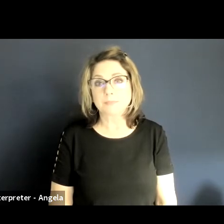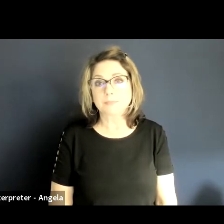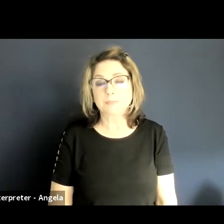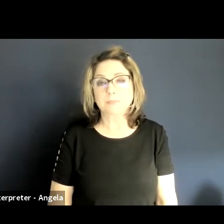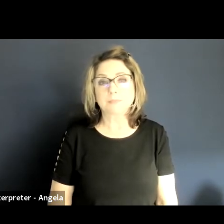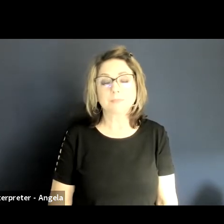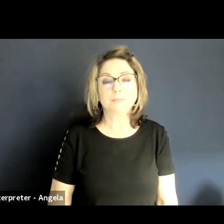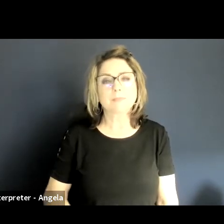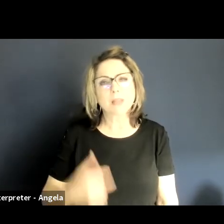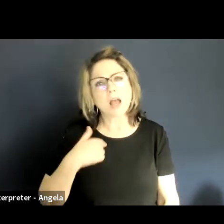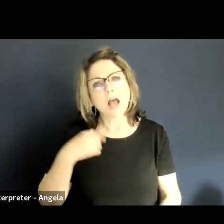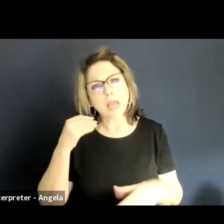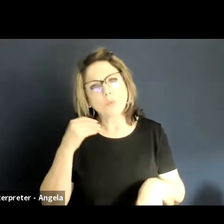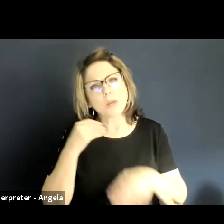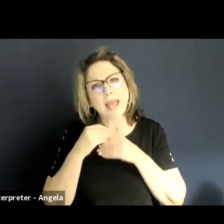I would add that